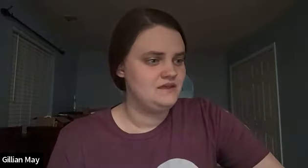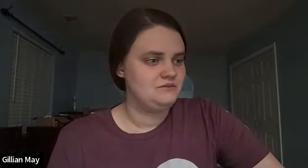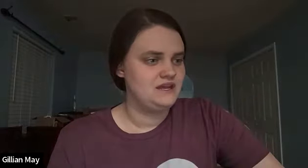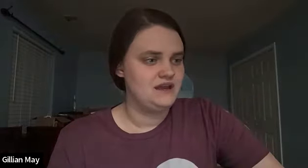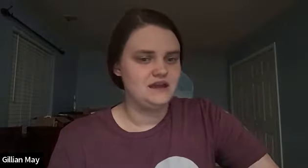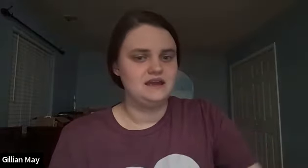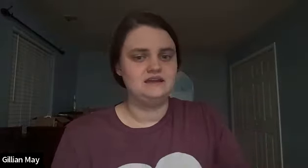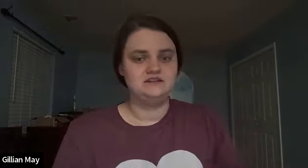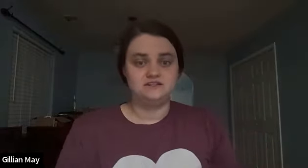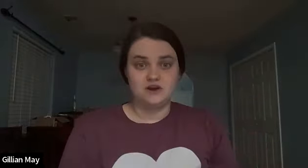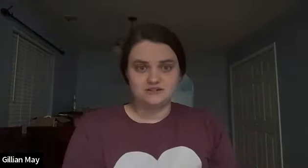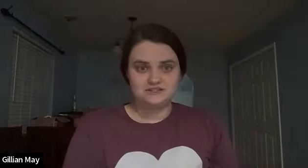Then we had doctor,